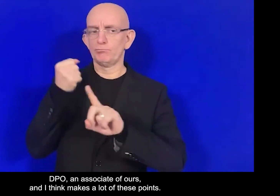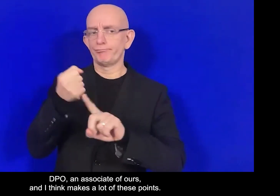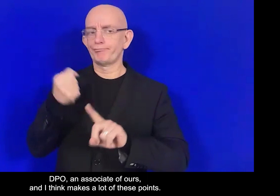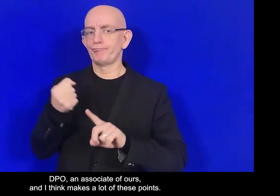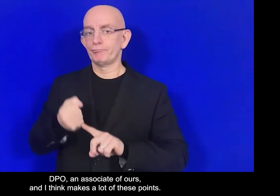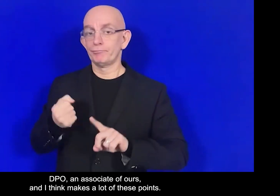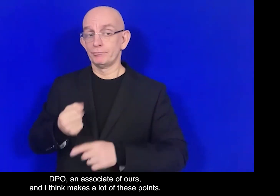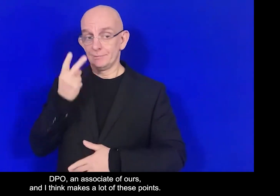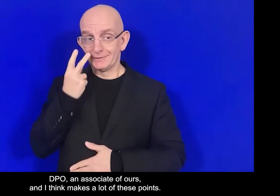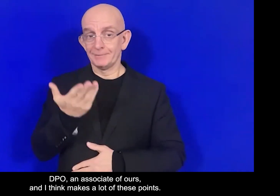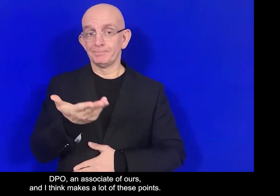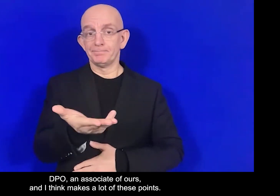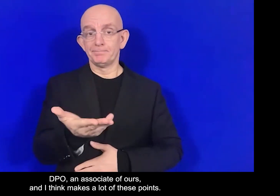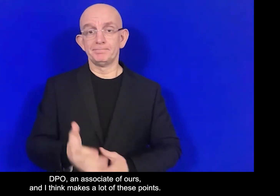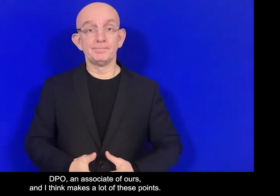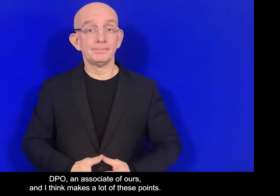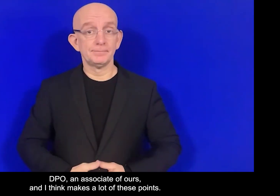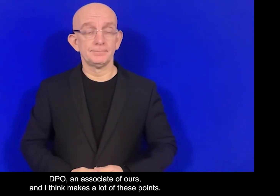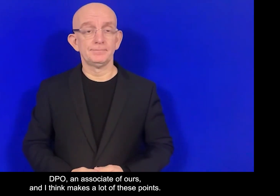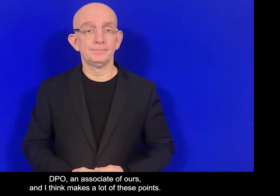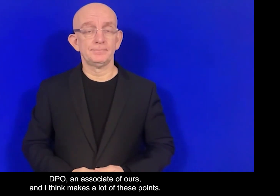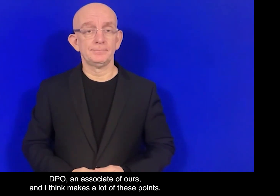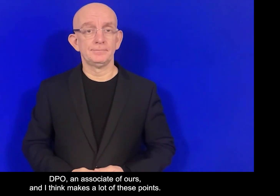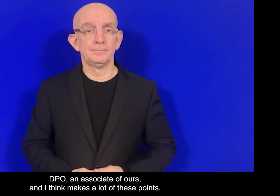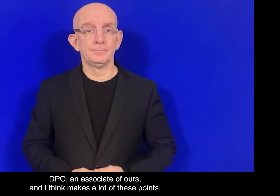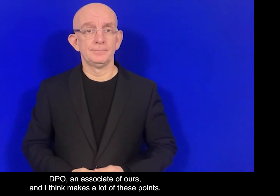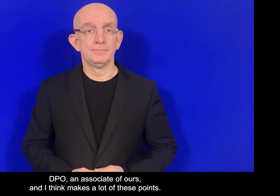I think makes a lot of these points.